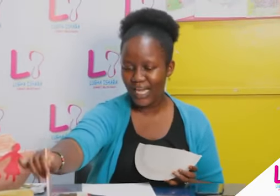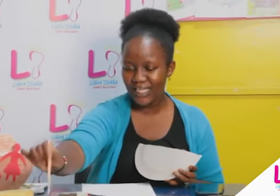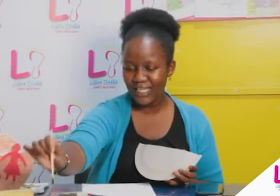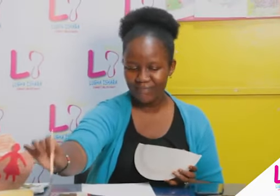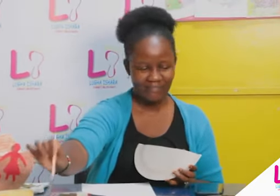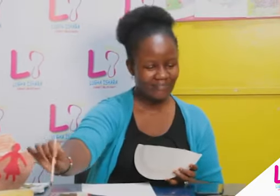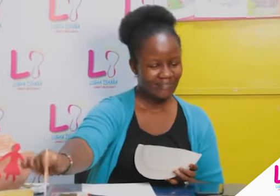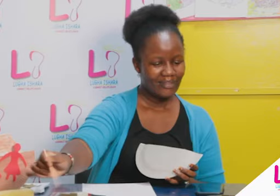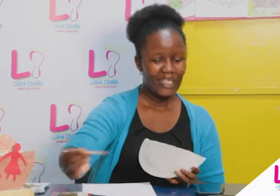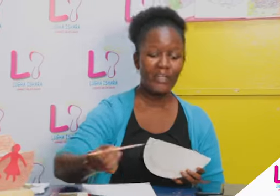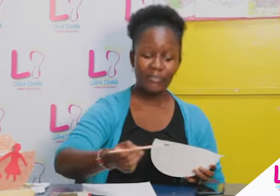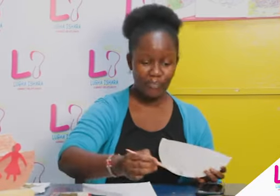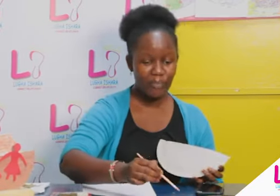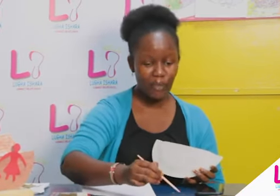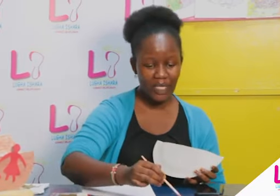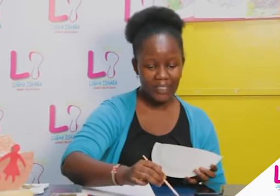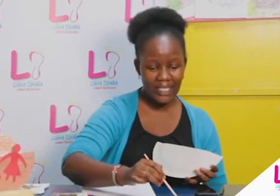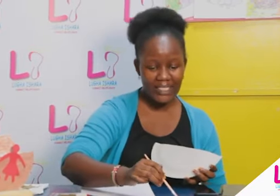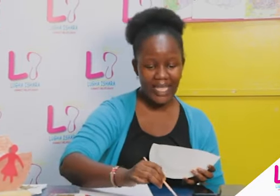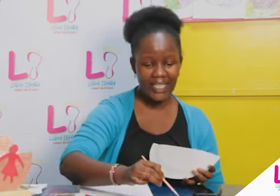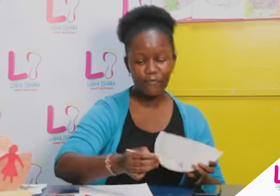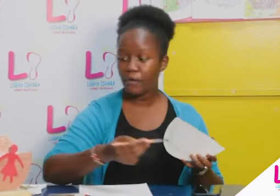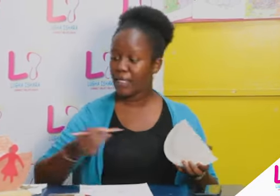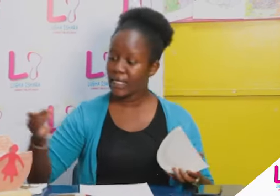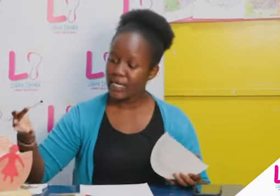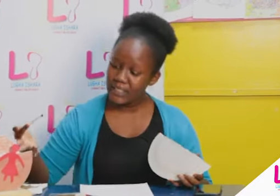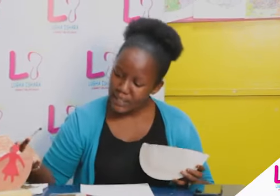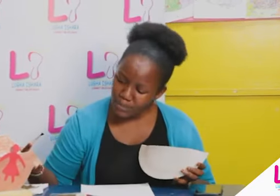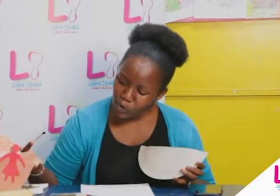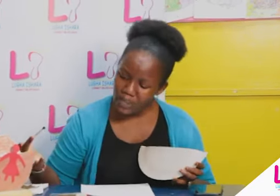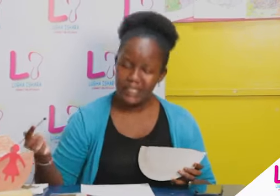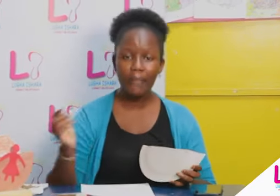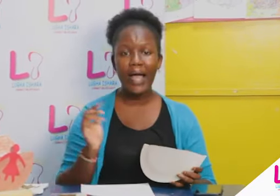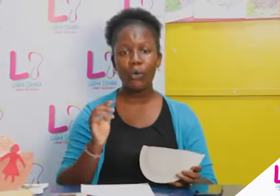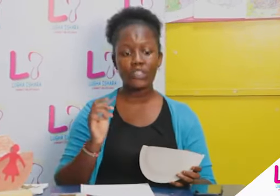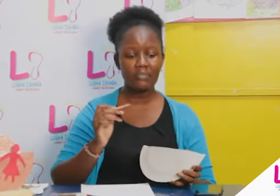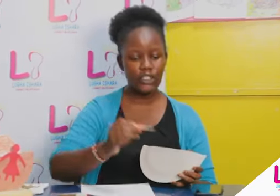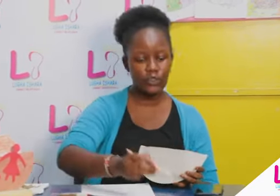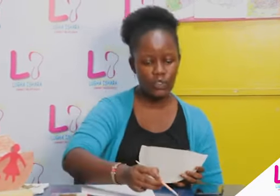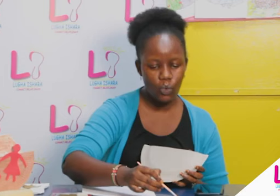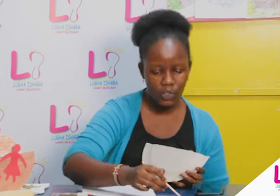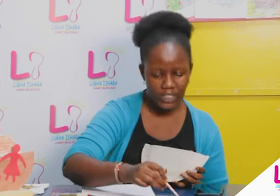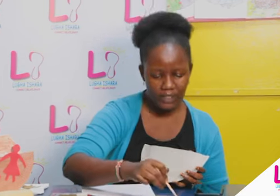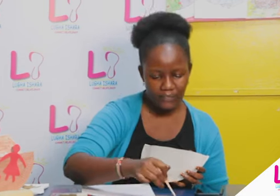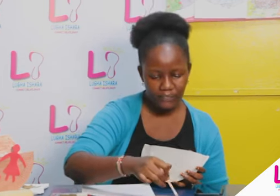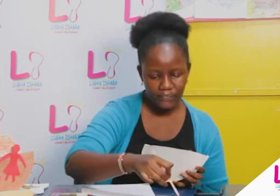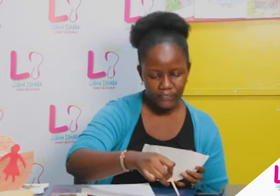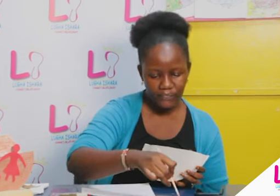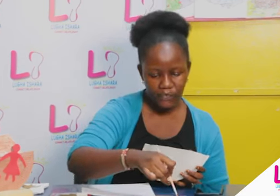earlier. Even big people make mistakes. And then for me, I decided because the arc was made using wood,